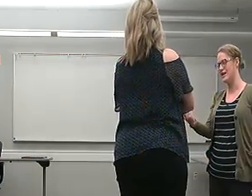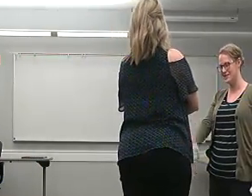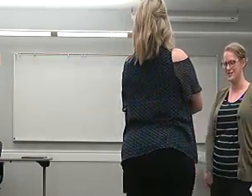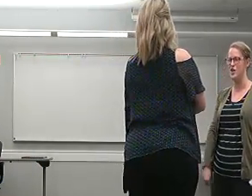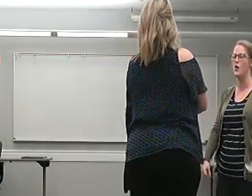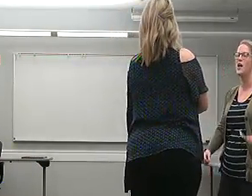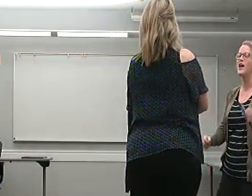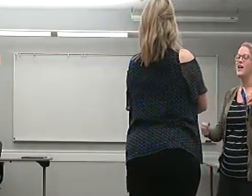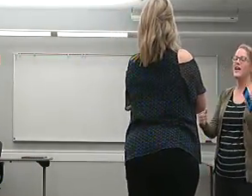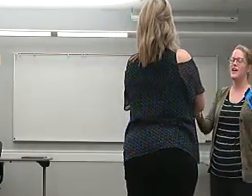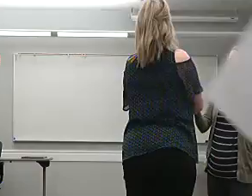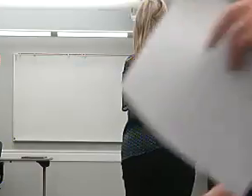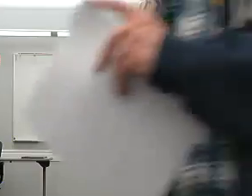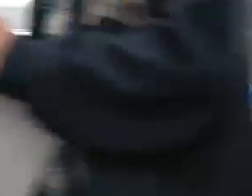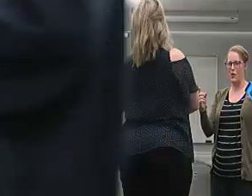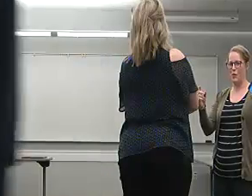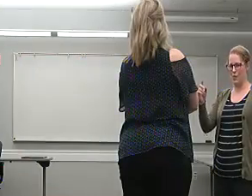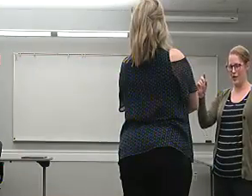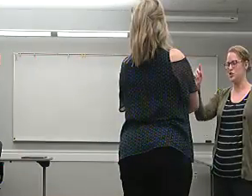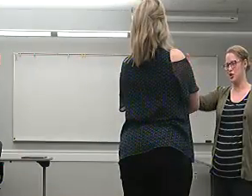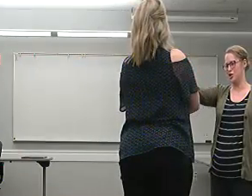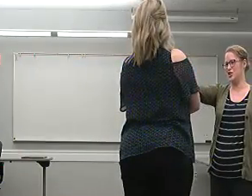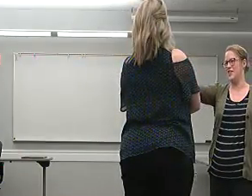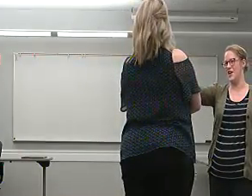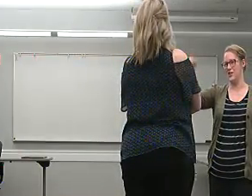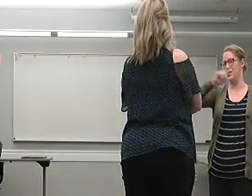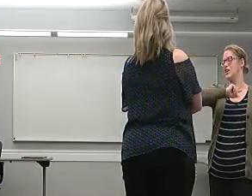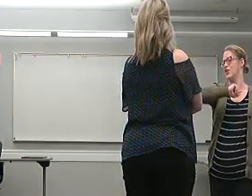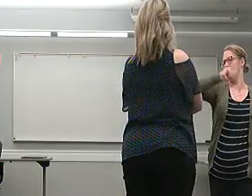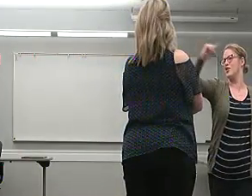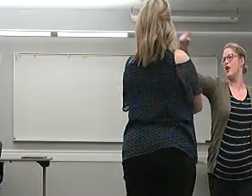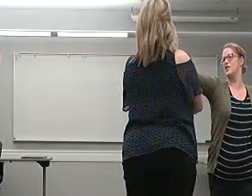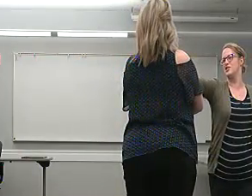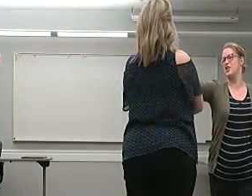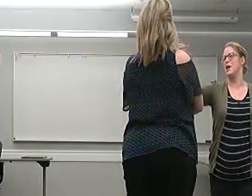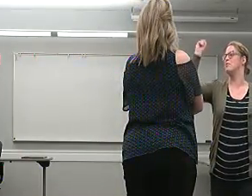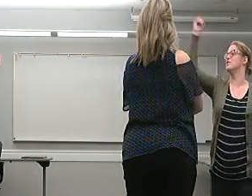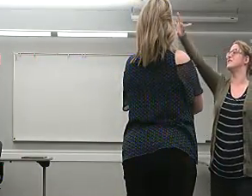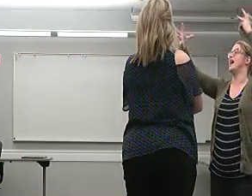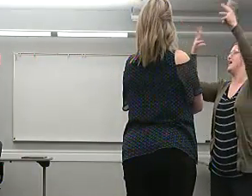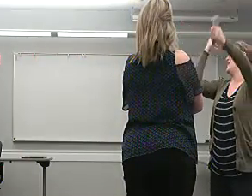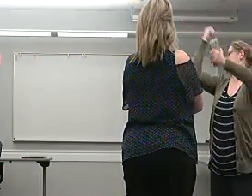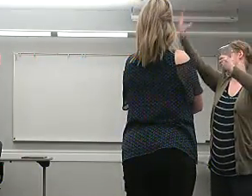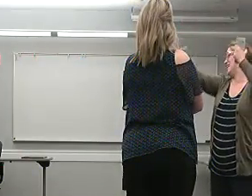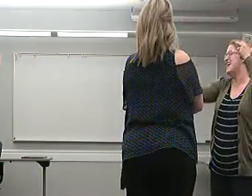So they were at church and they are literally across the chapel with sign yelling. And